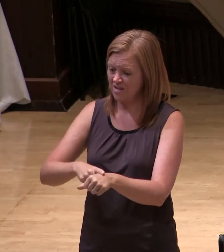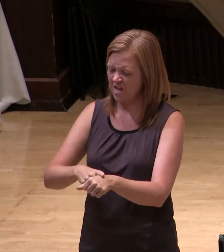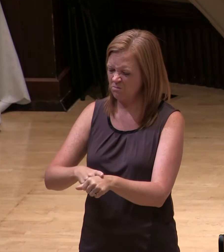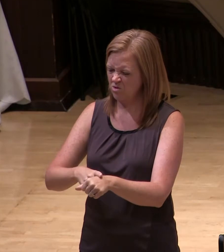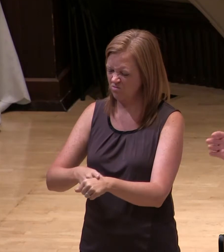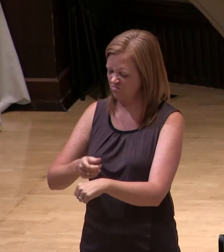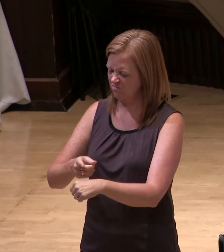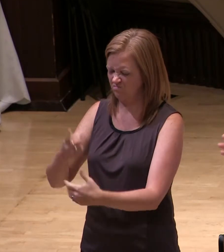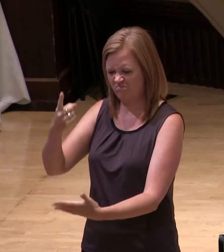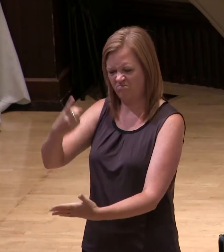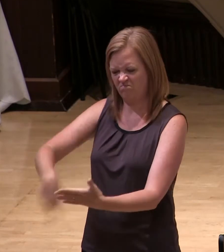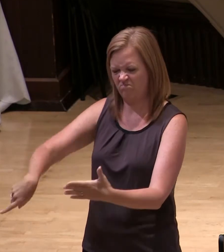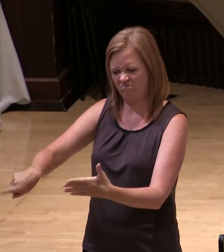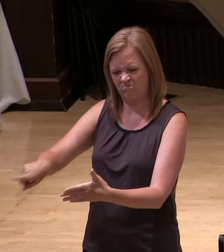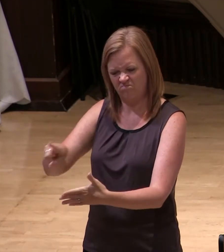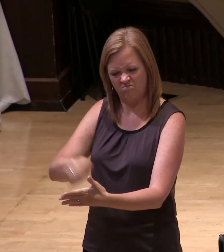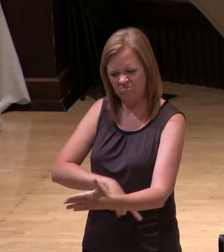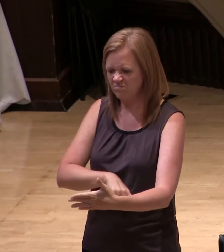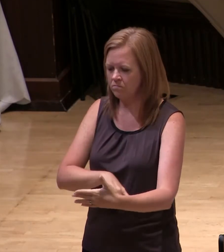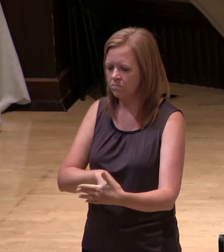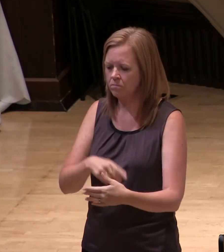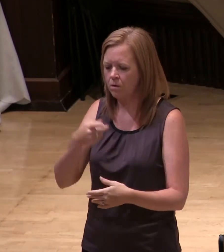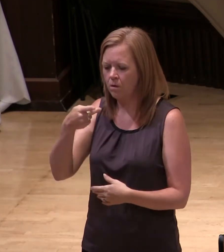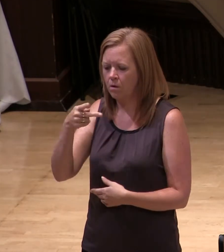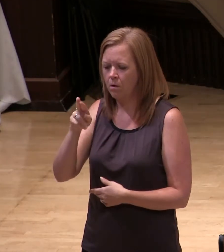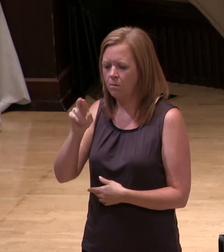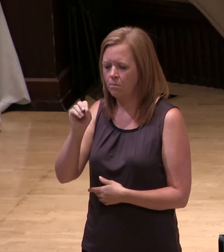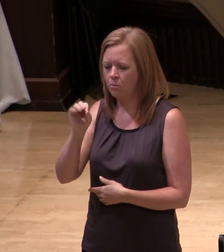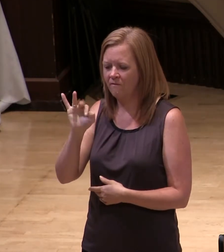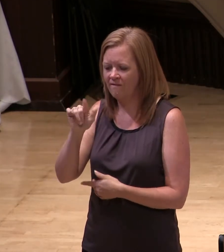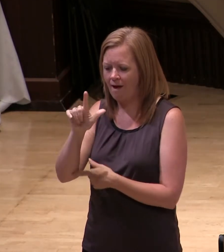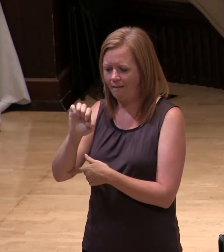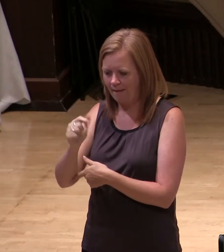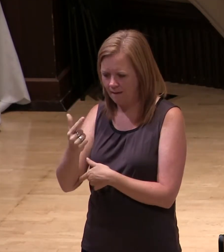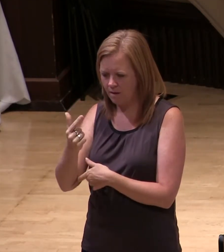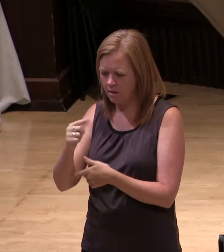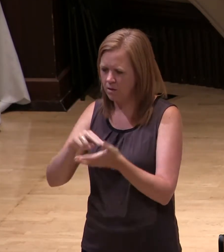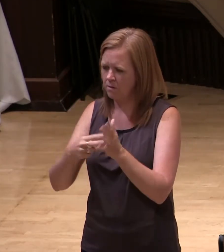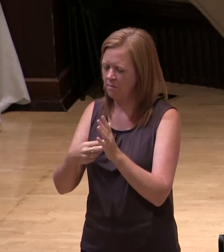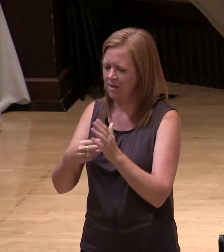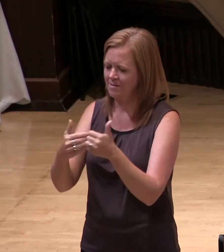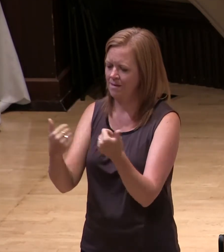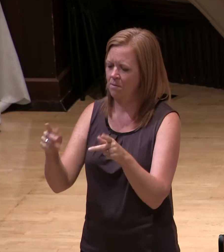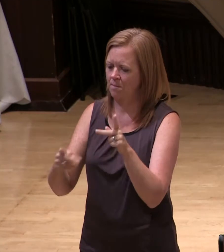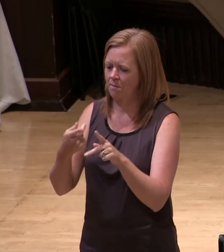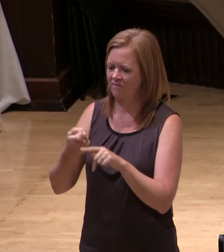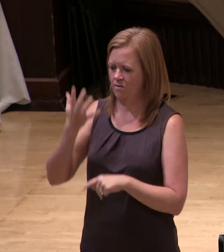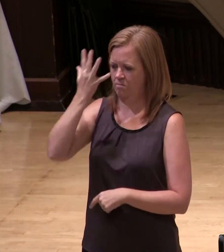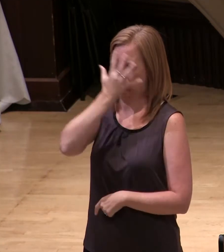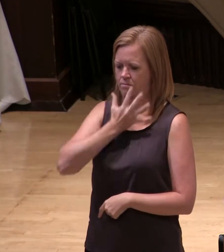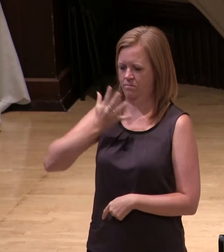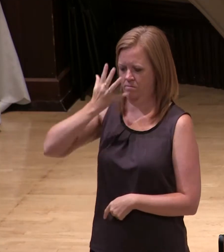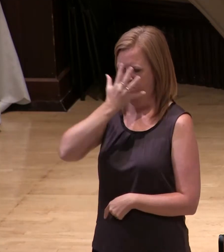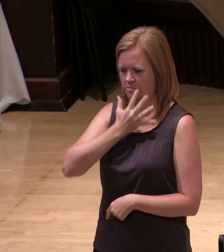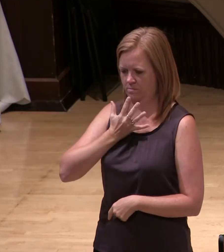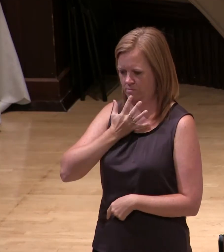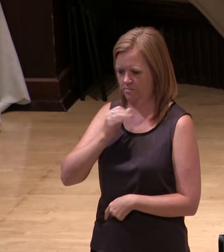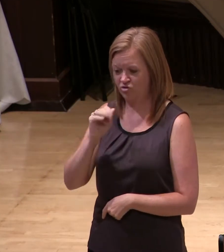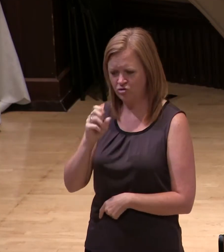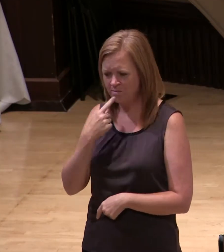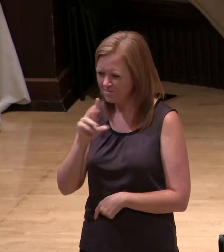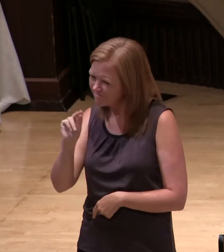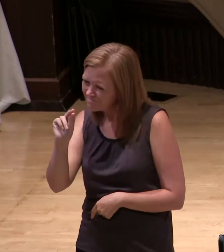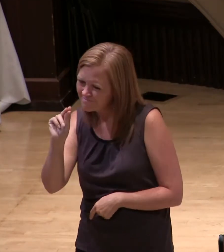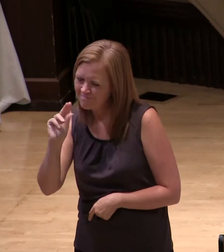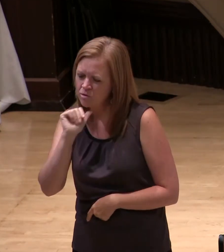means separating people by their outward appearances. And James clearly says you are not to show partiality like that